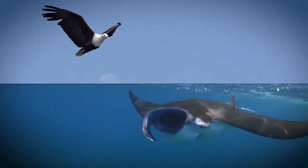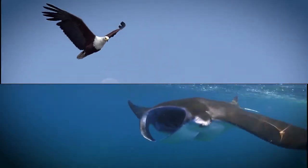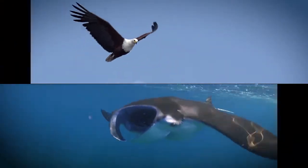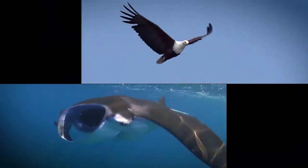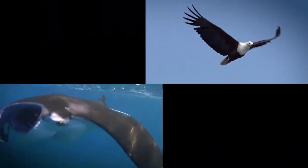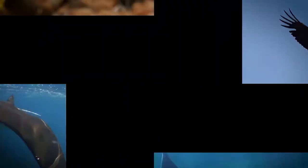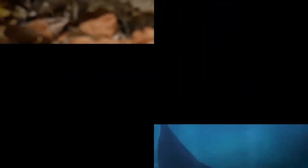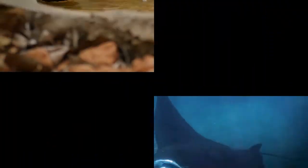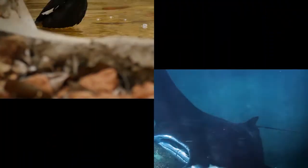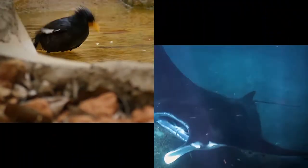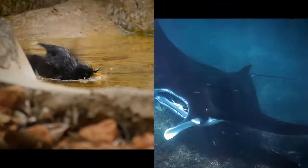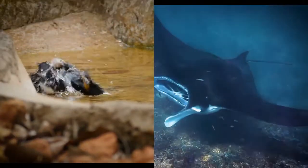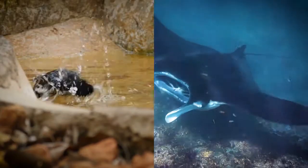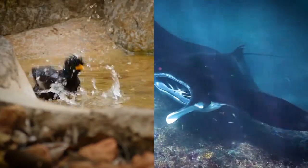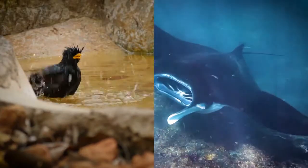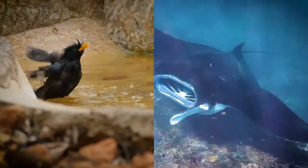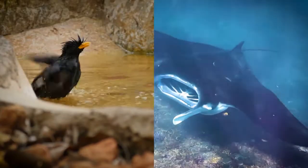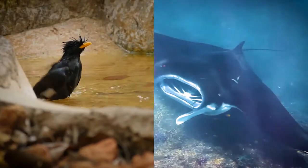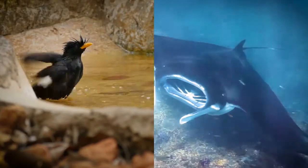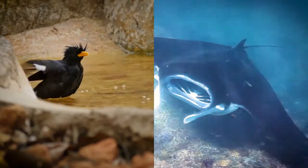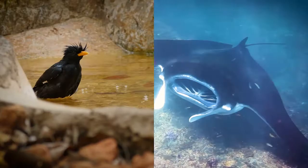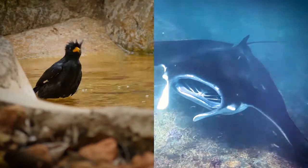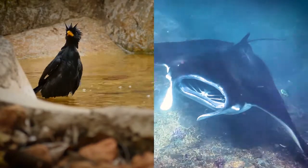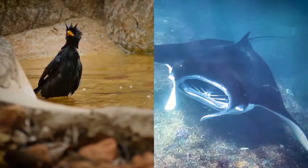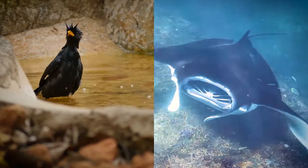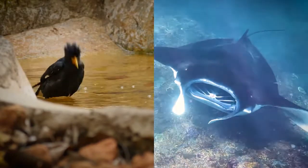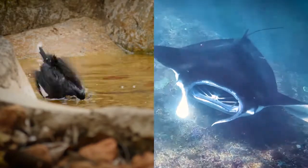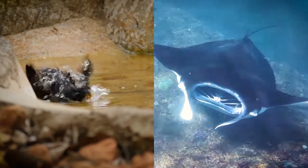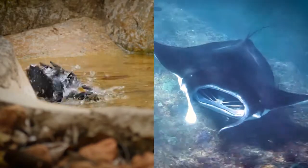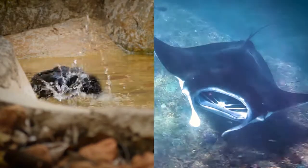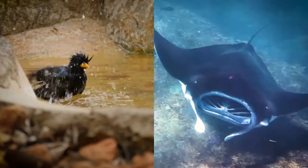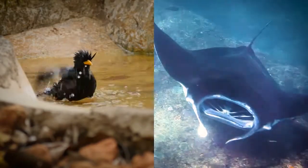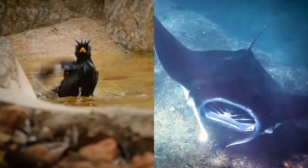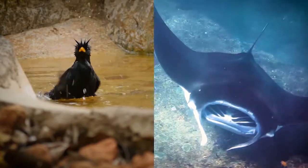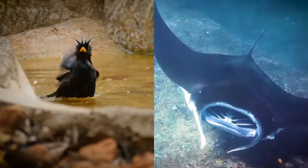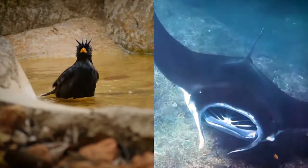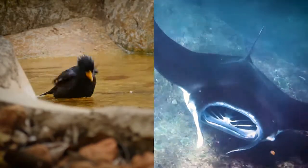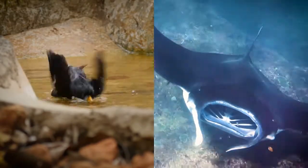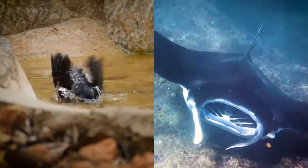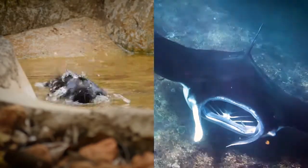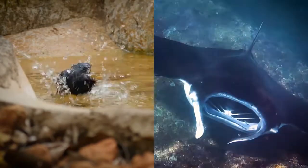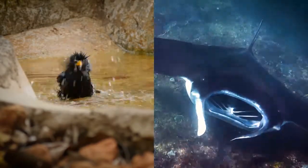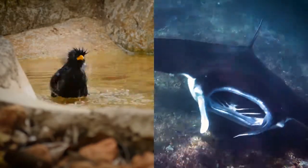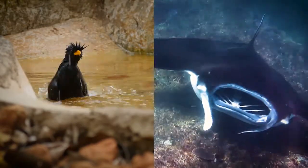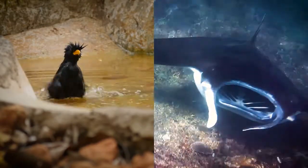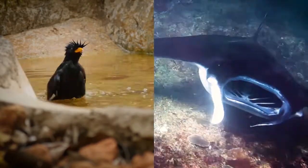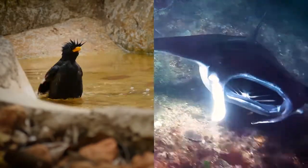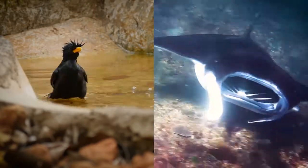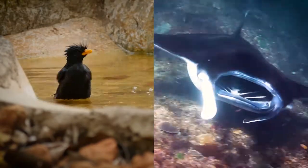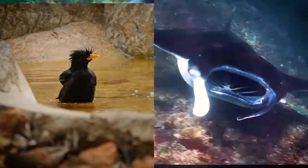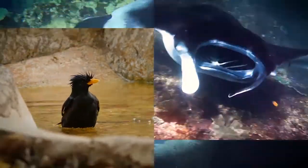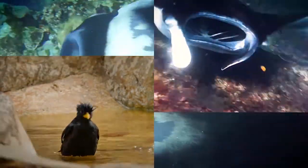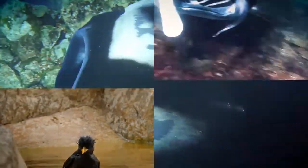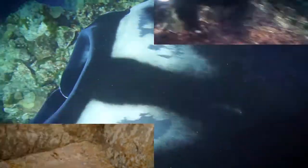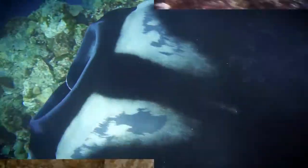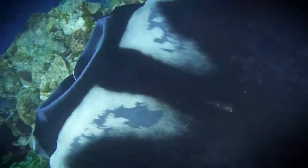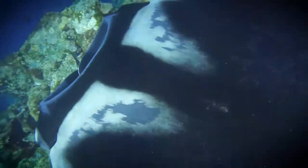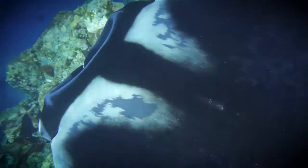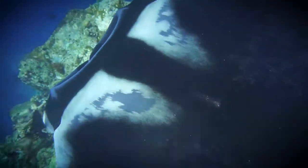I guess manta rays and birds have something else in common. We both take baths. Sometimes